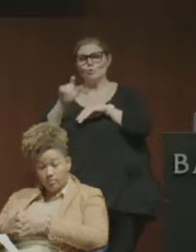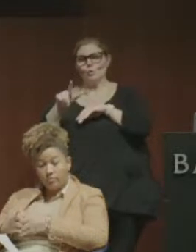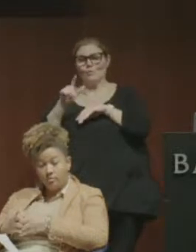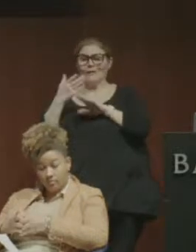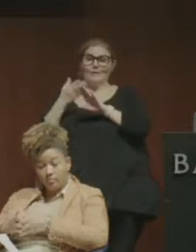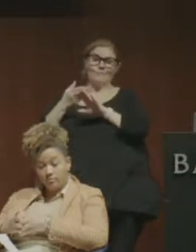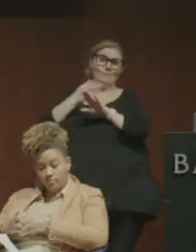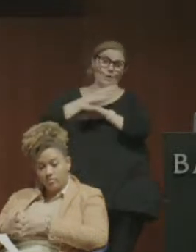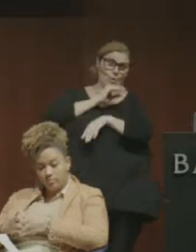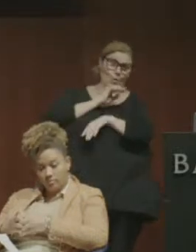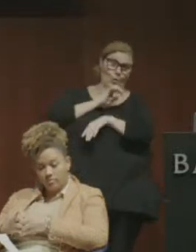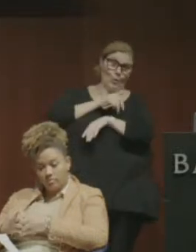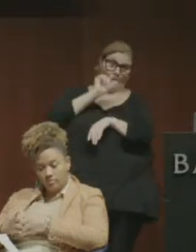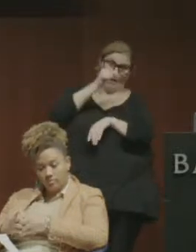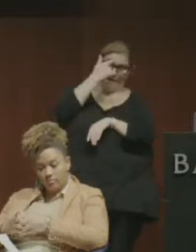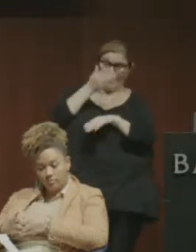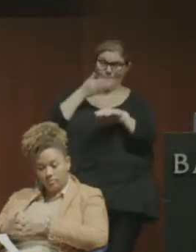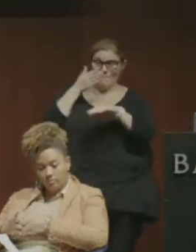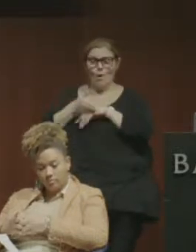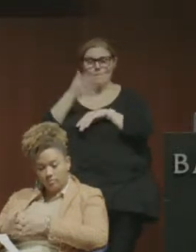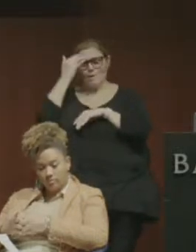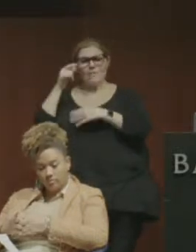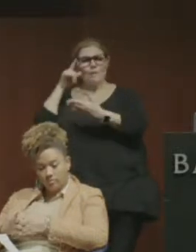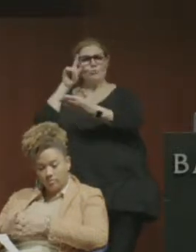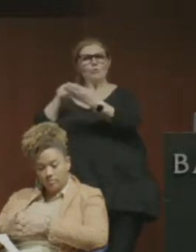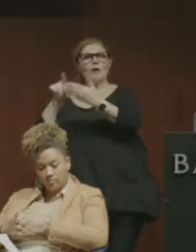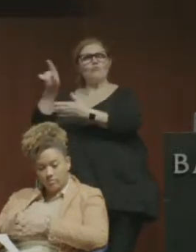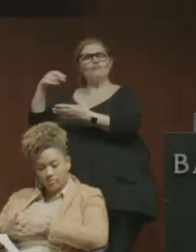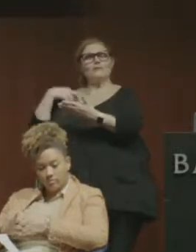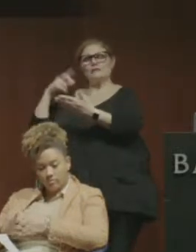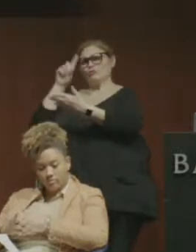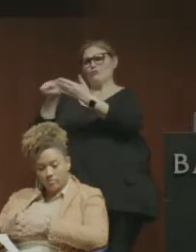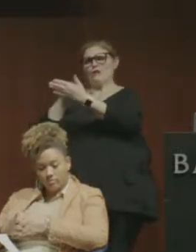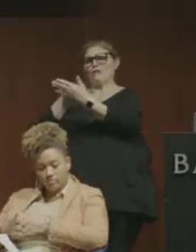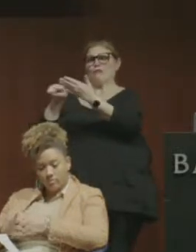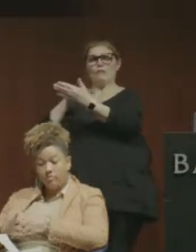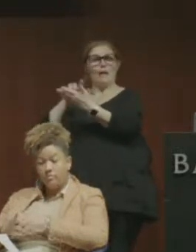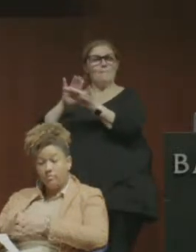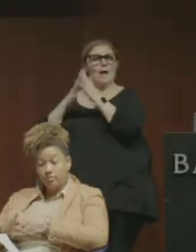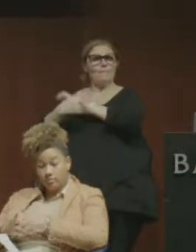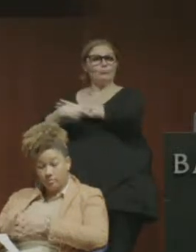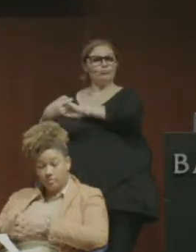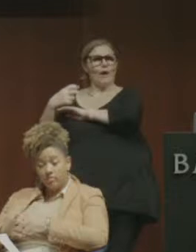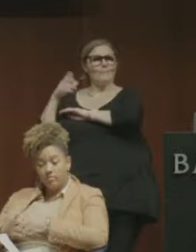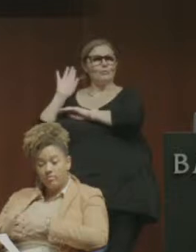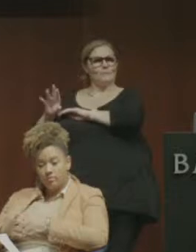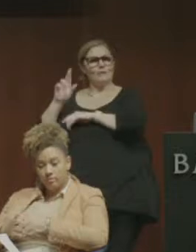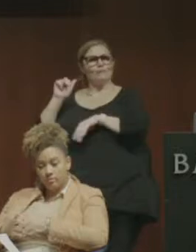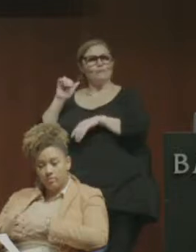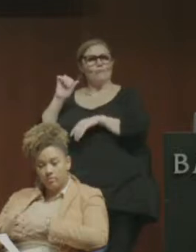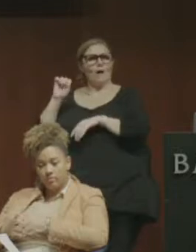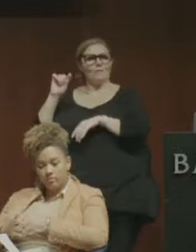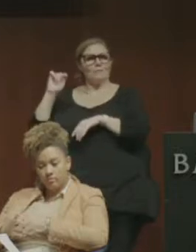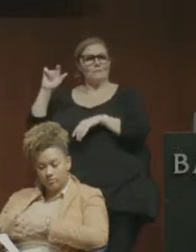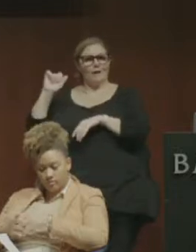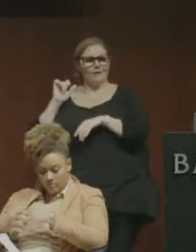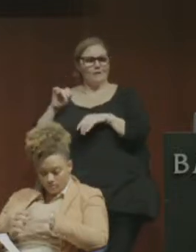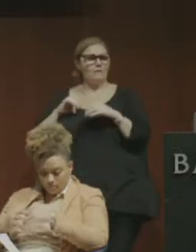were with colonial governments, given how criticized their religion had been and how criminalized it had been